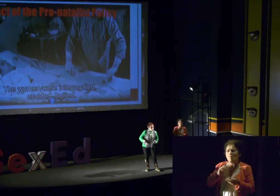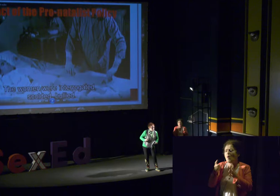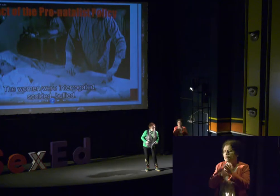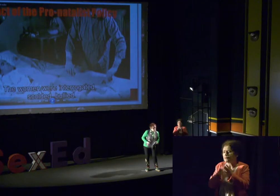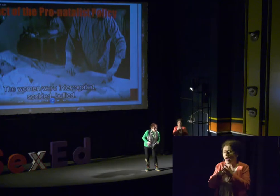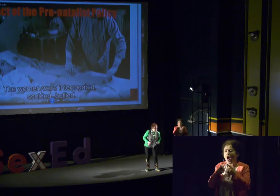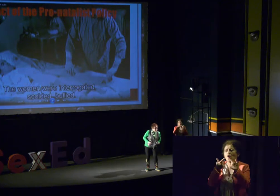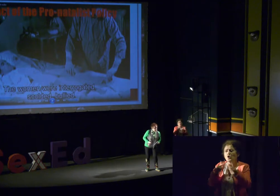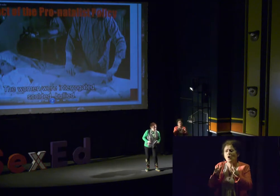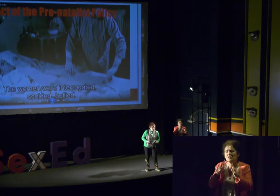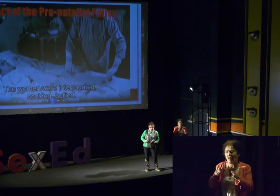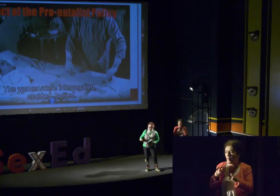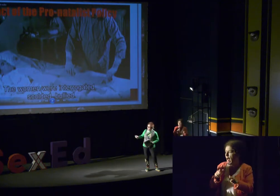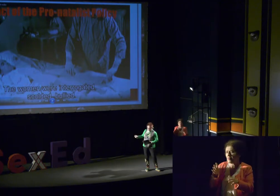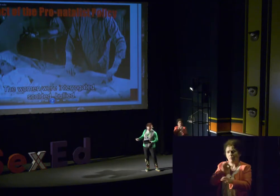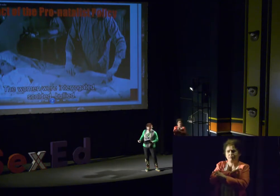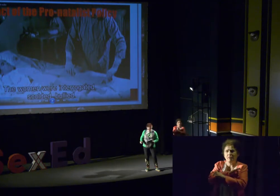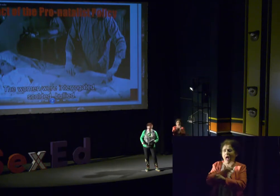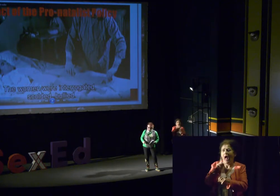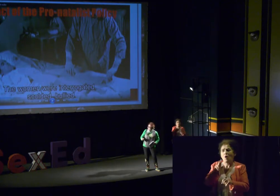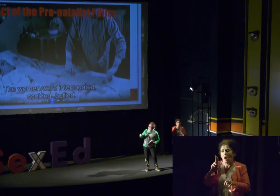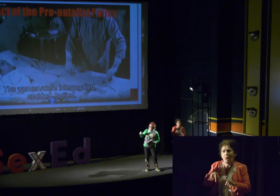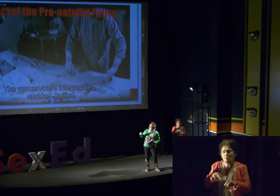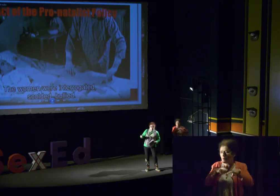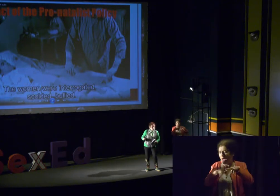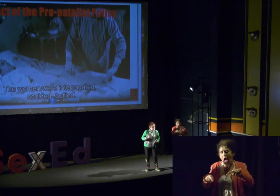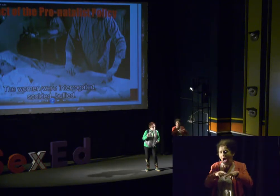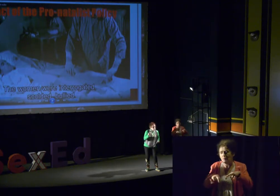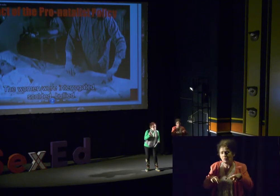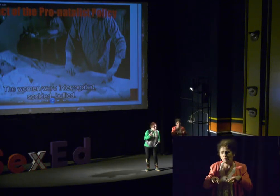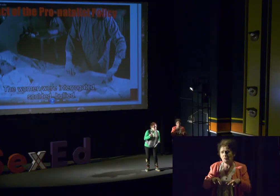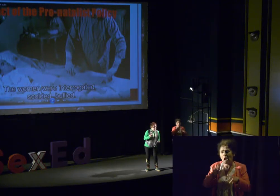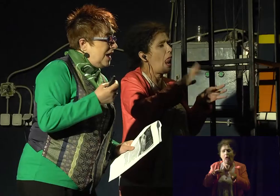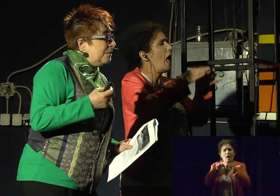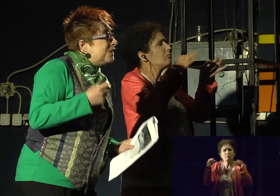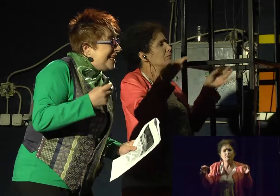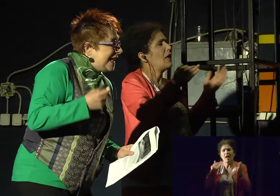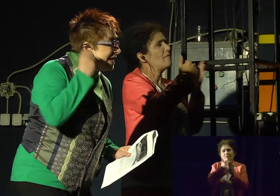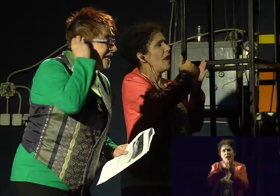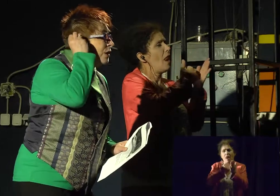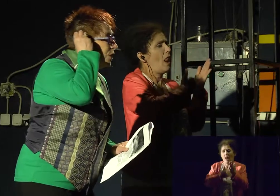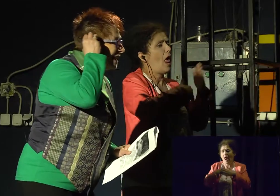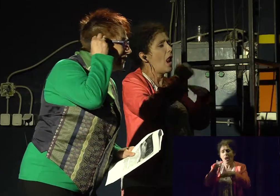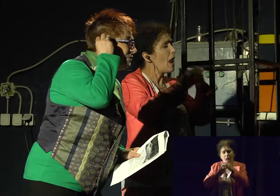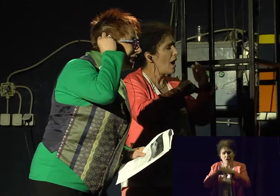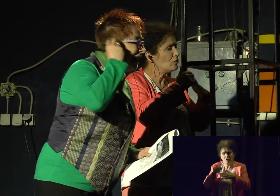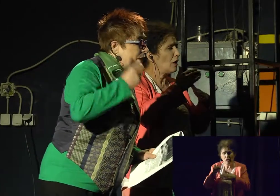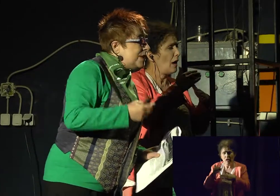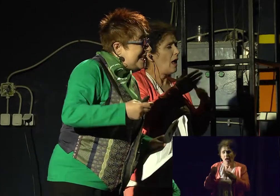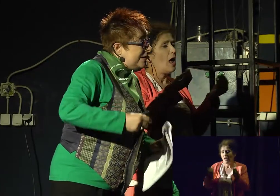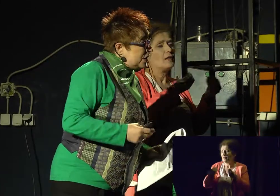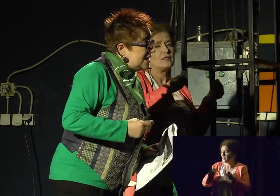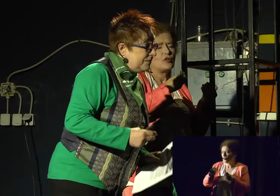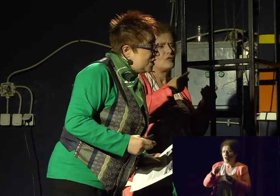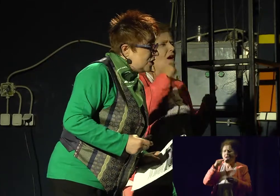actually get to an abortion provider. And it was a question of bleeding. The quantity of bleeding